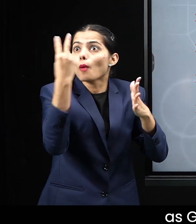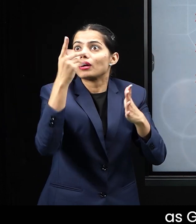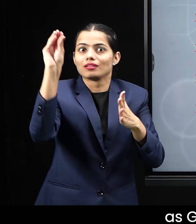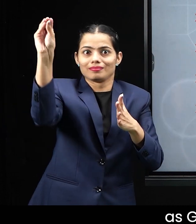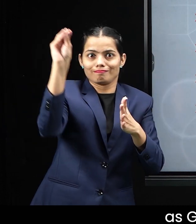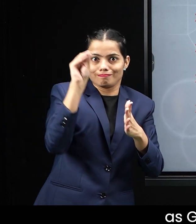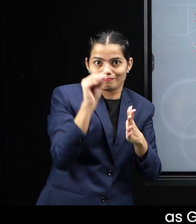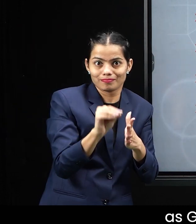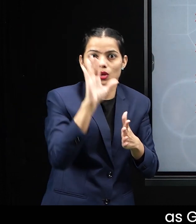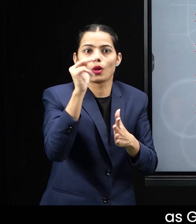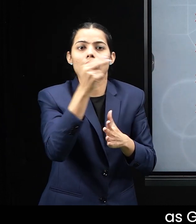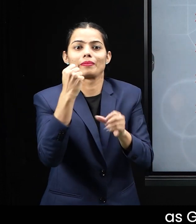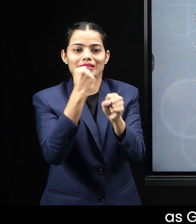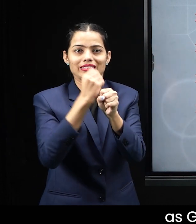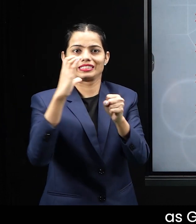common divisor GCD.